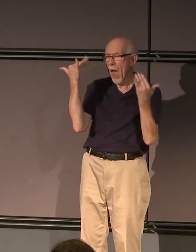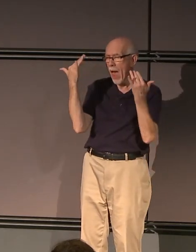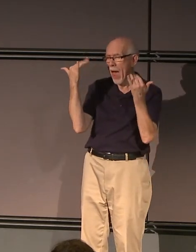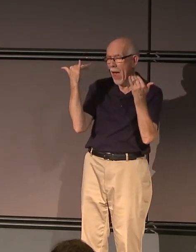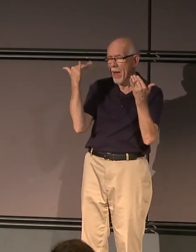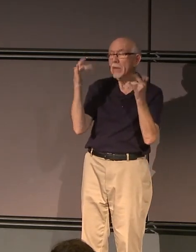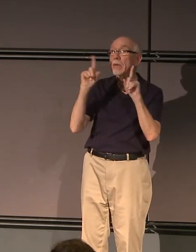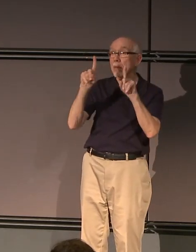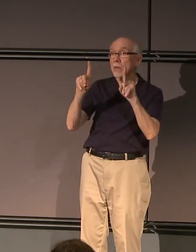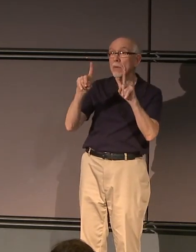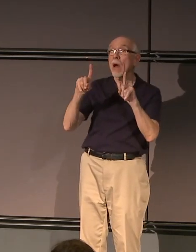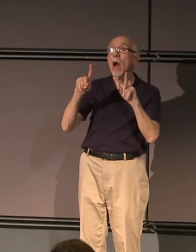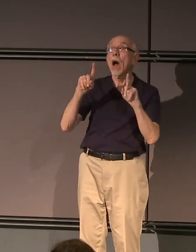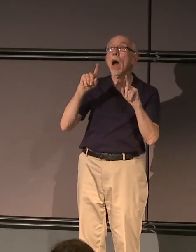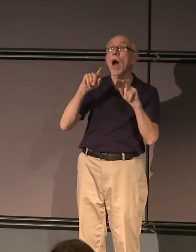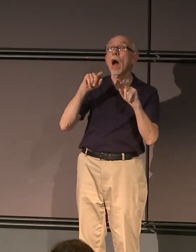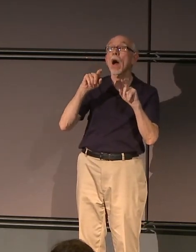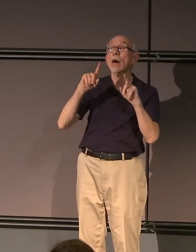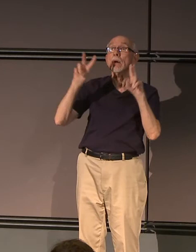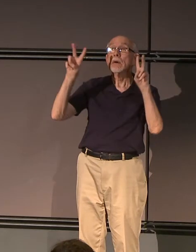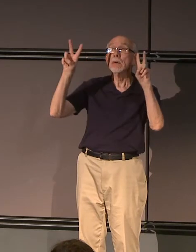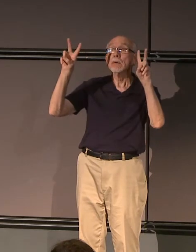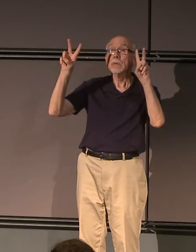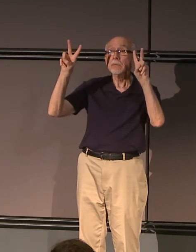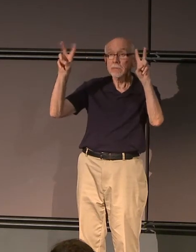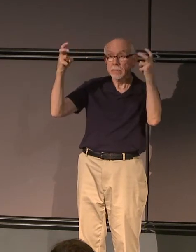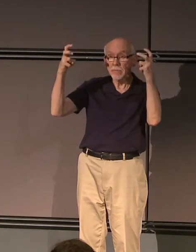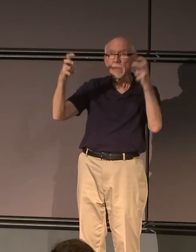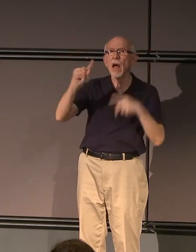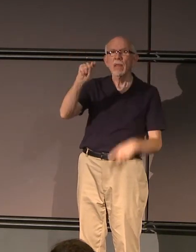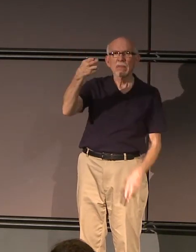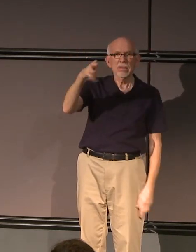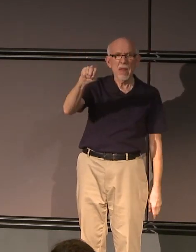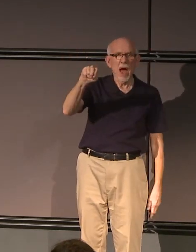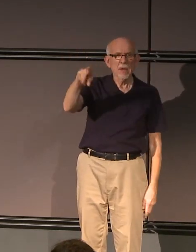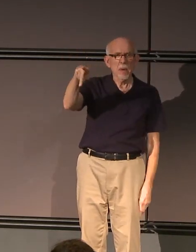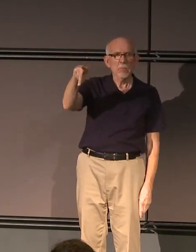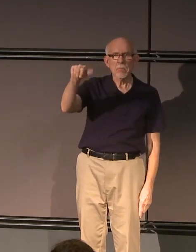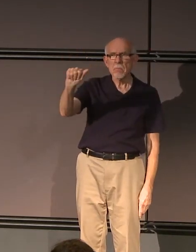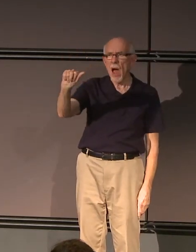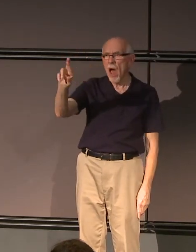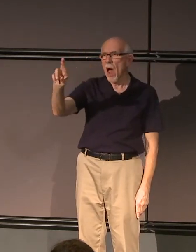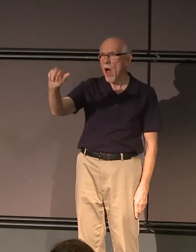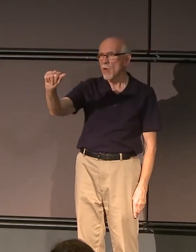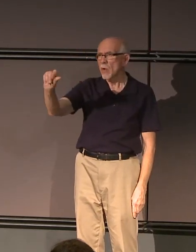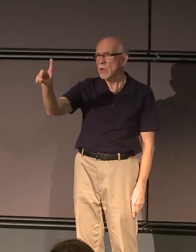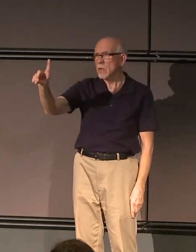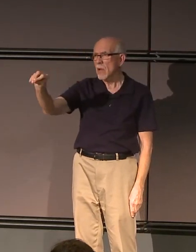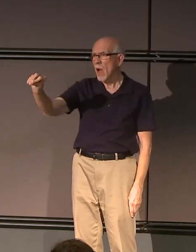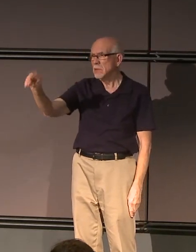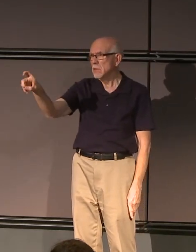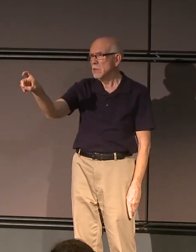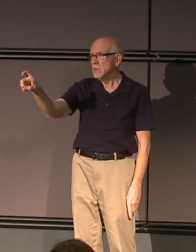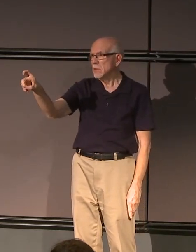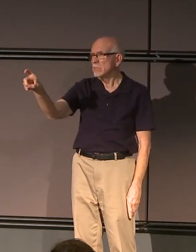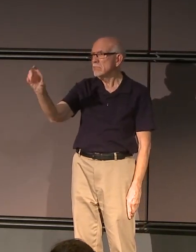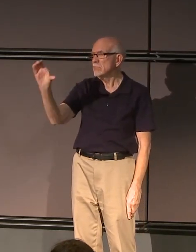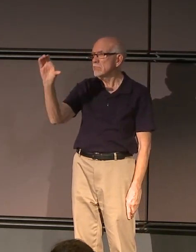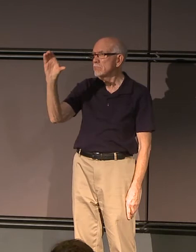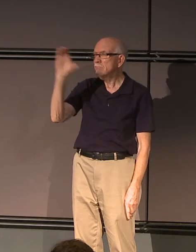But this piece, every time I do it, it touches something in me, and I think you'll get an idea of it. I call it The